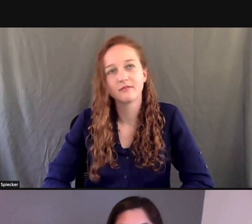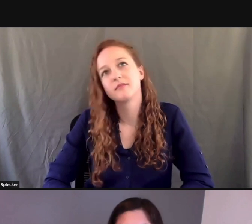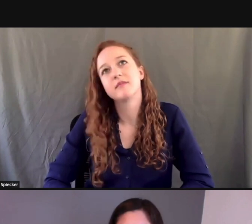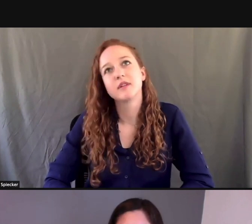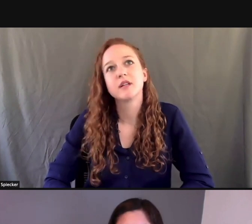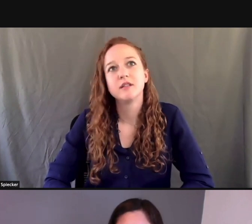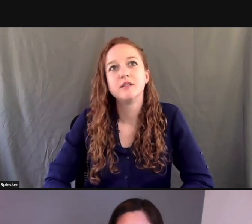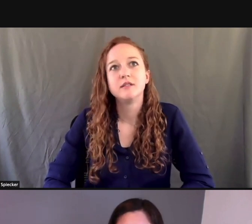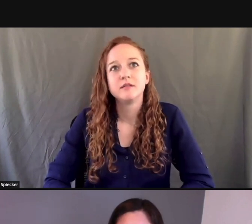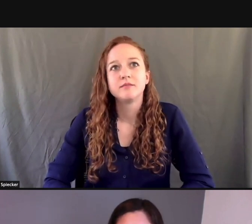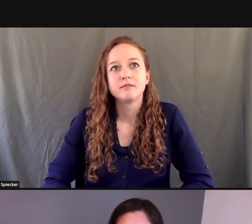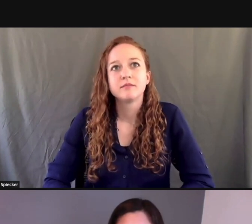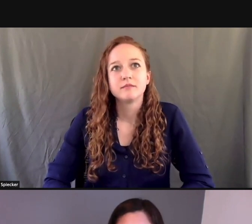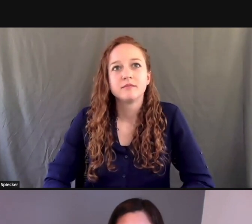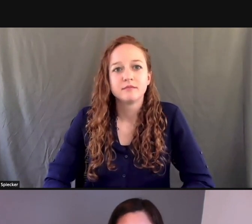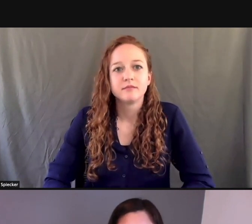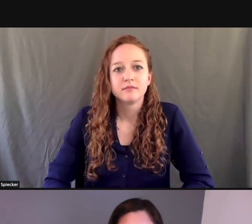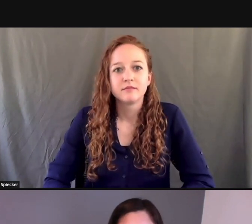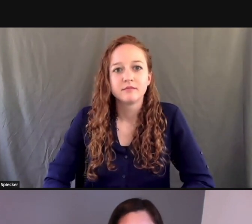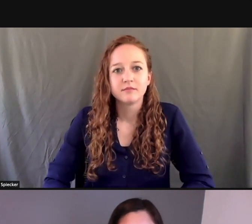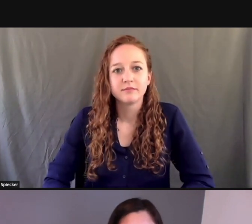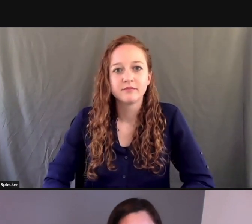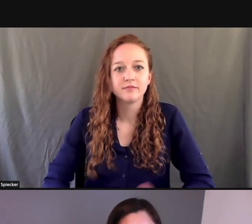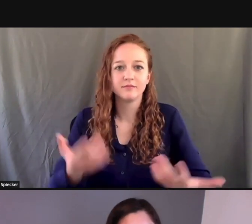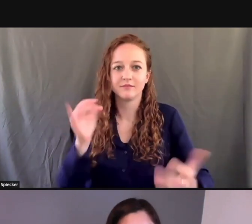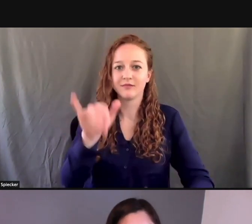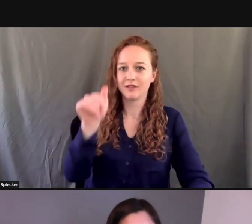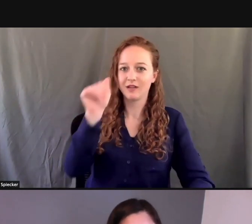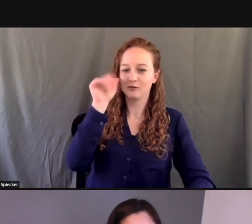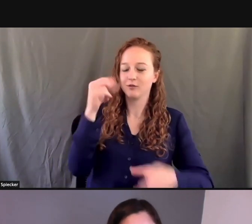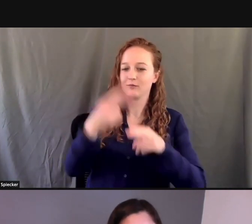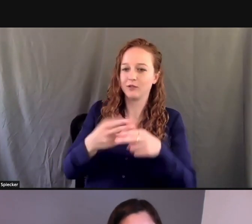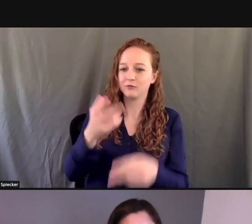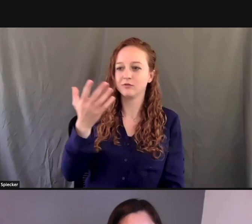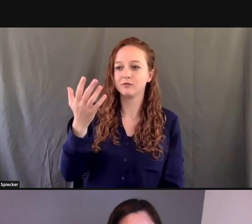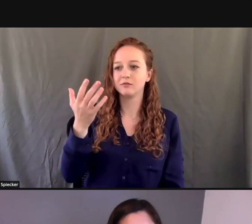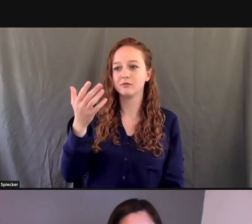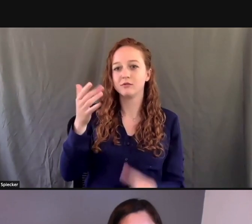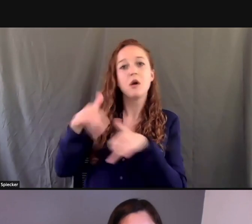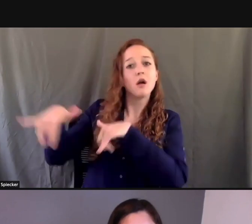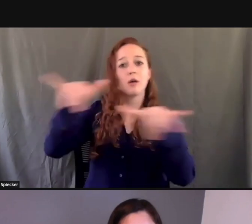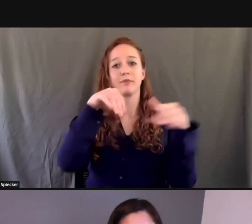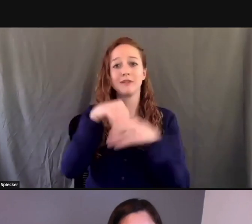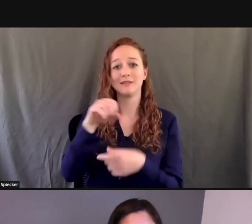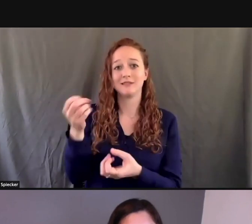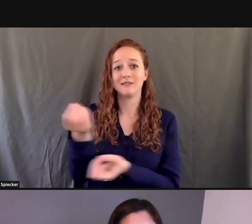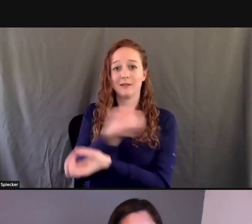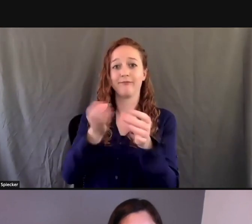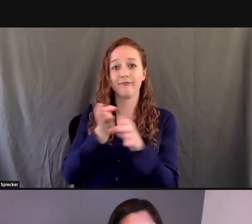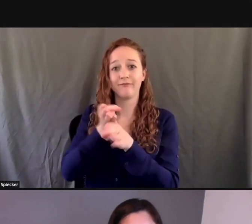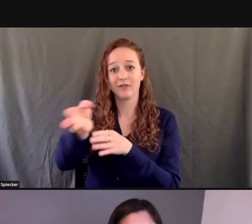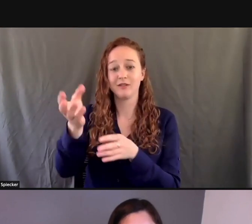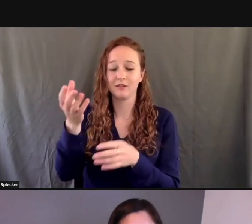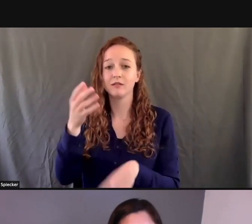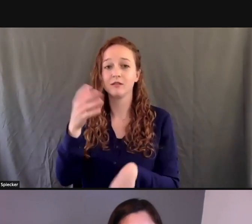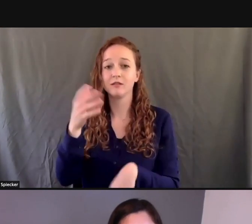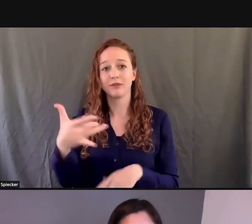the word photosynthesis, the process a plant uses to grow. But if we abbreviate it to